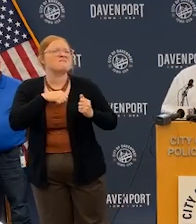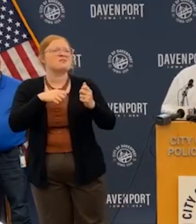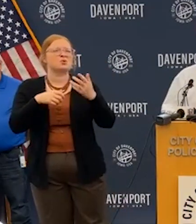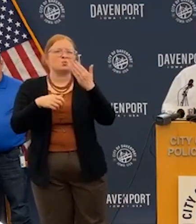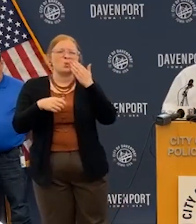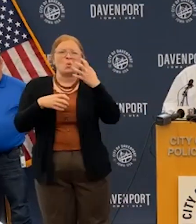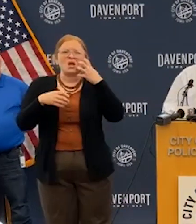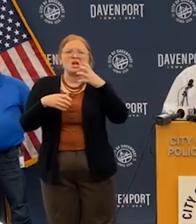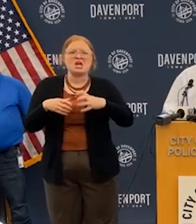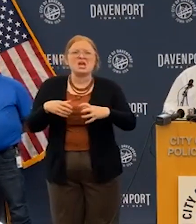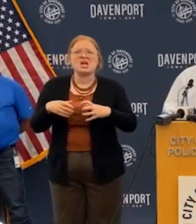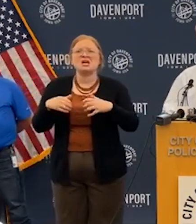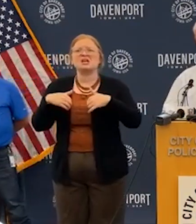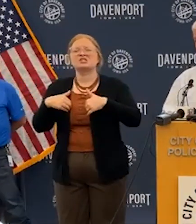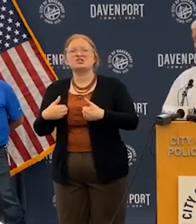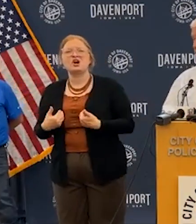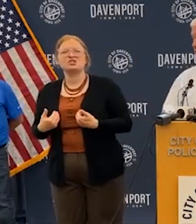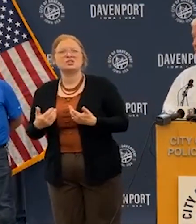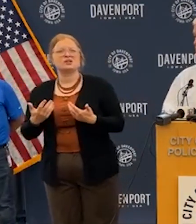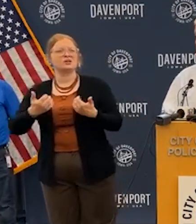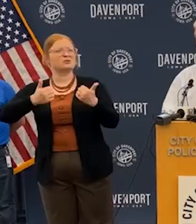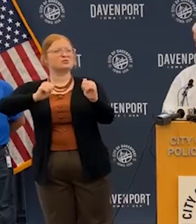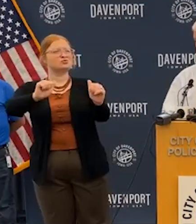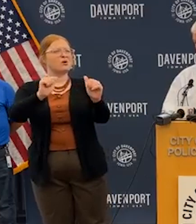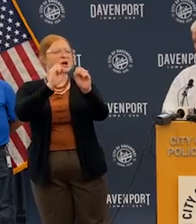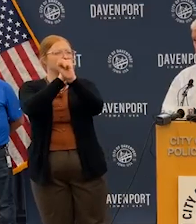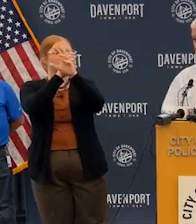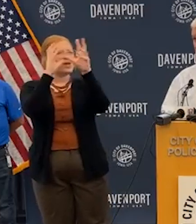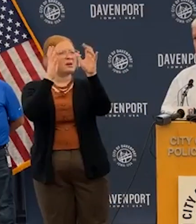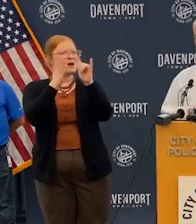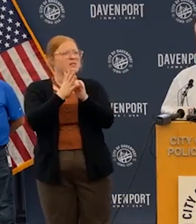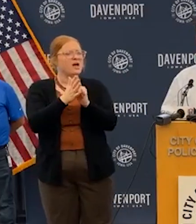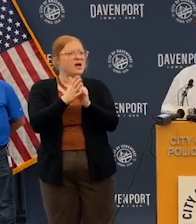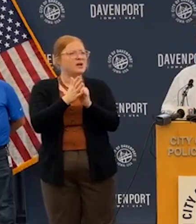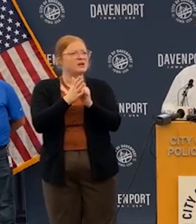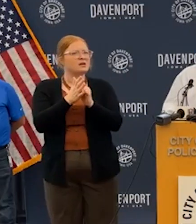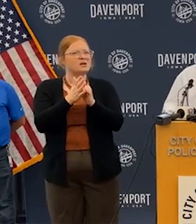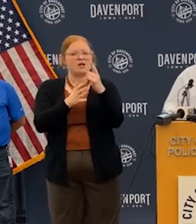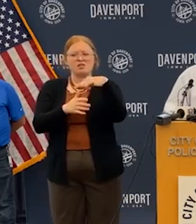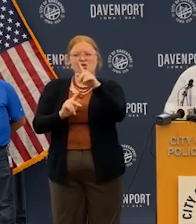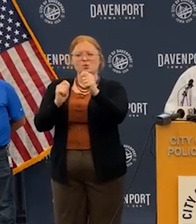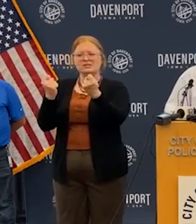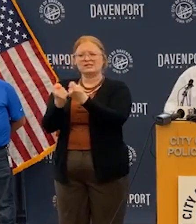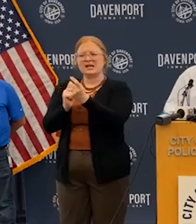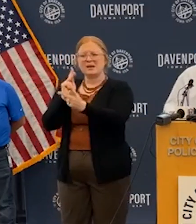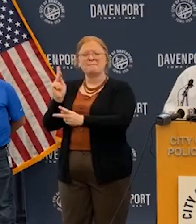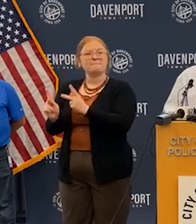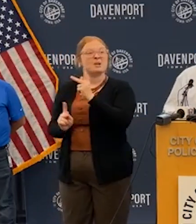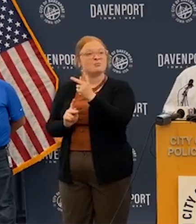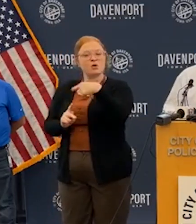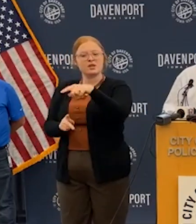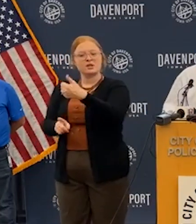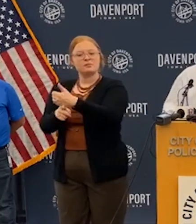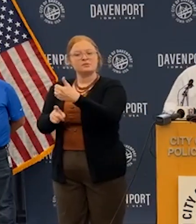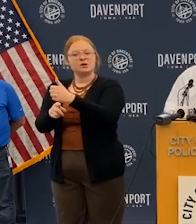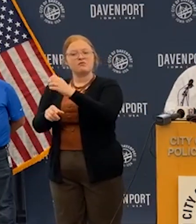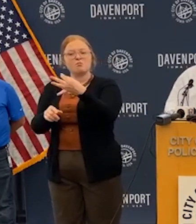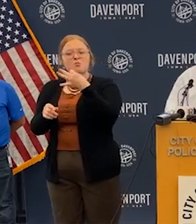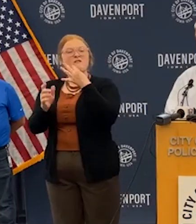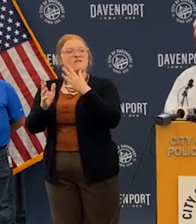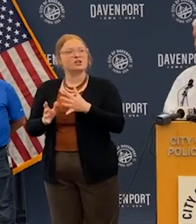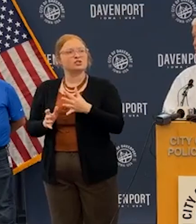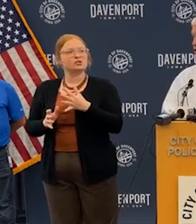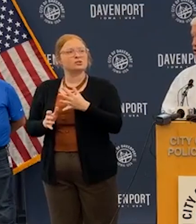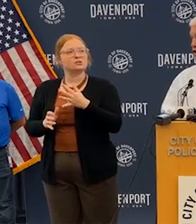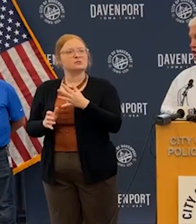teams, rescue folks, holding up, securing an